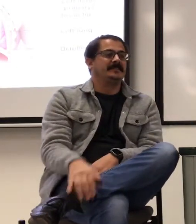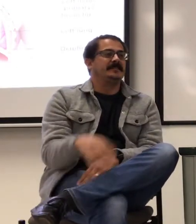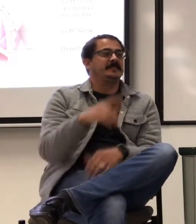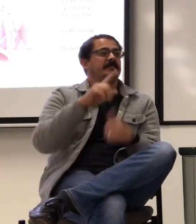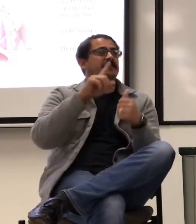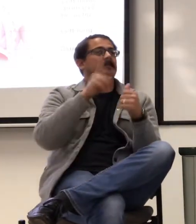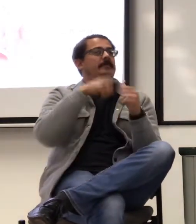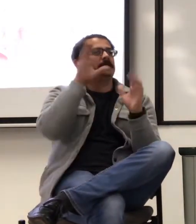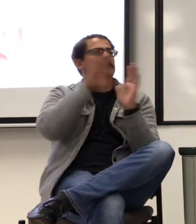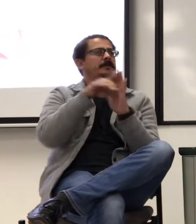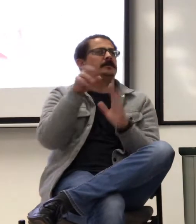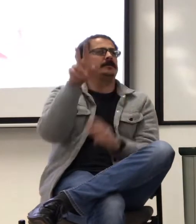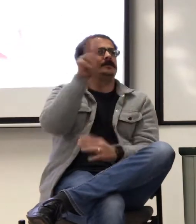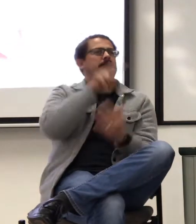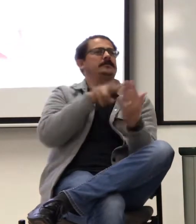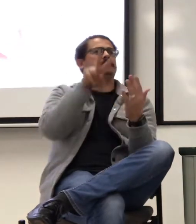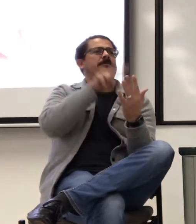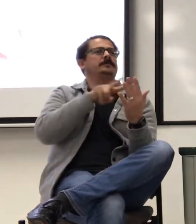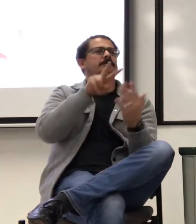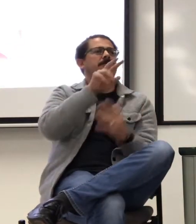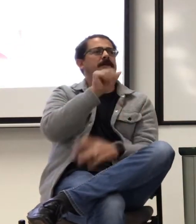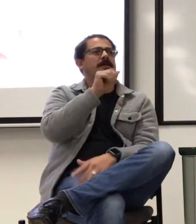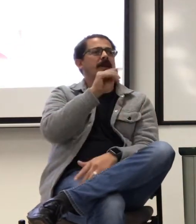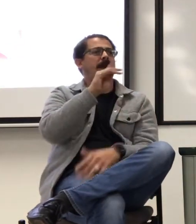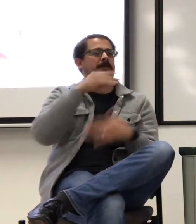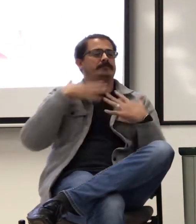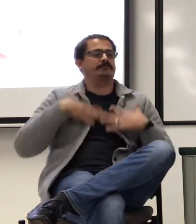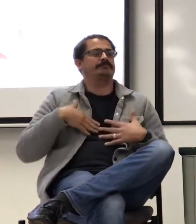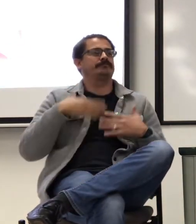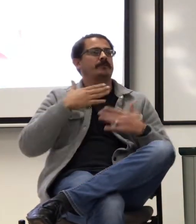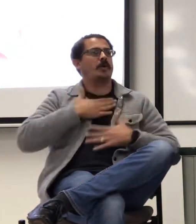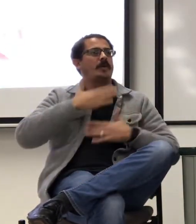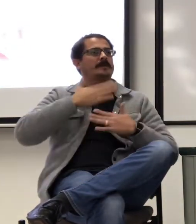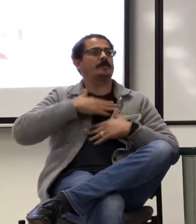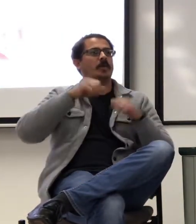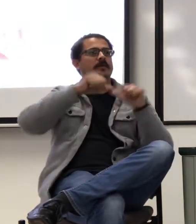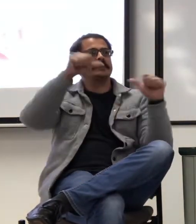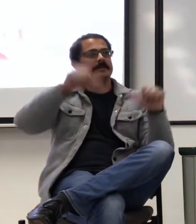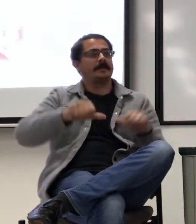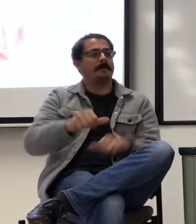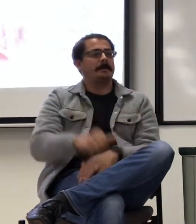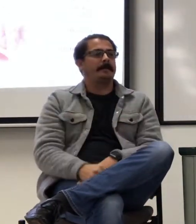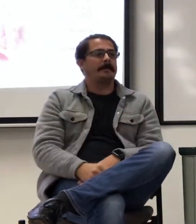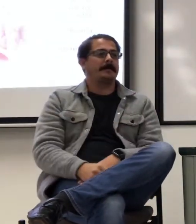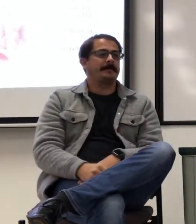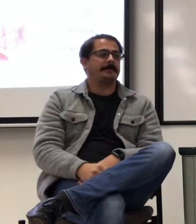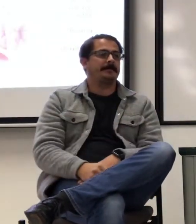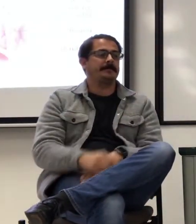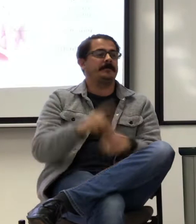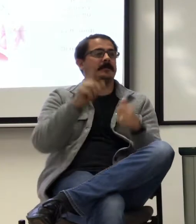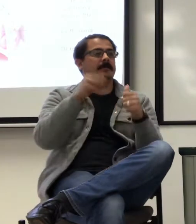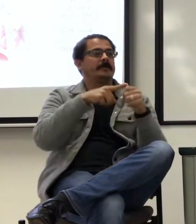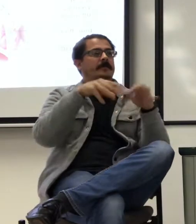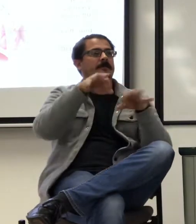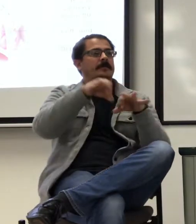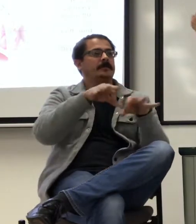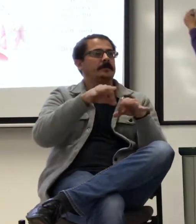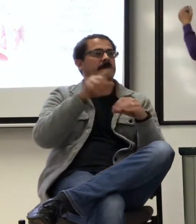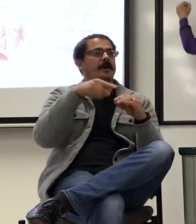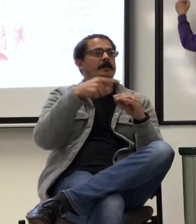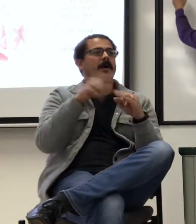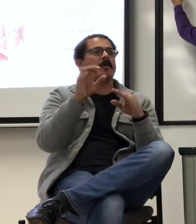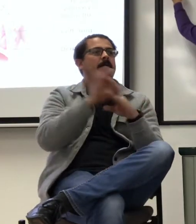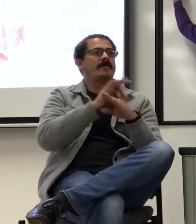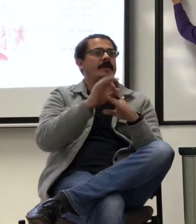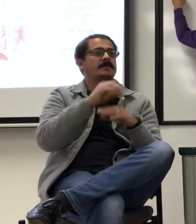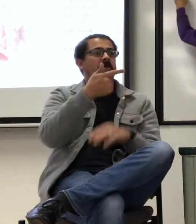First picture, we're just kind of looking at the anatomy of the respiratory system. The first thing I want to define about the function of